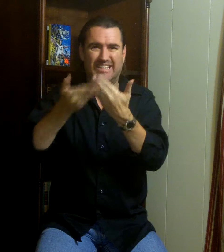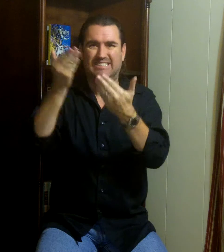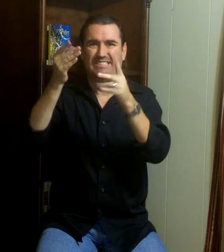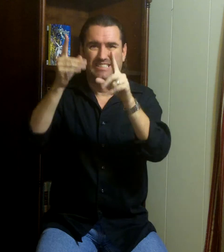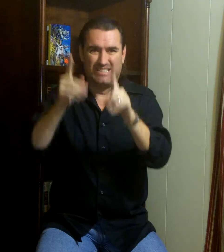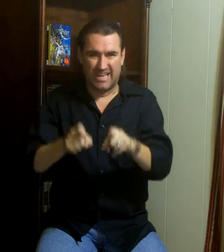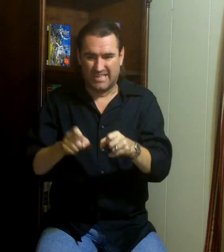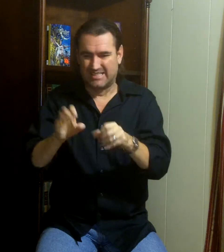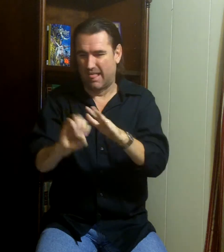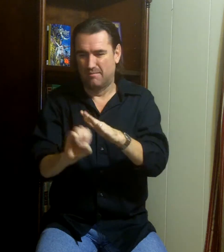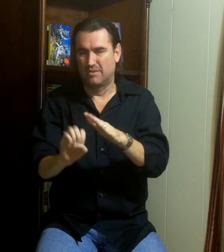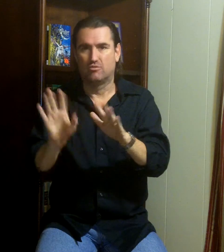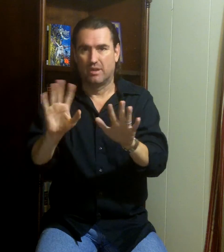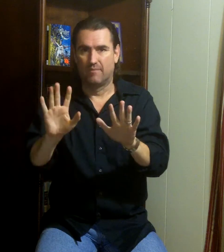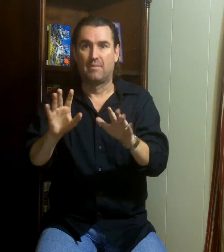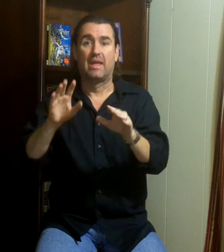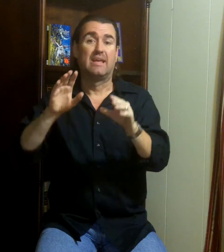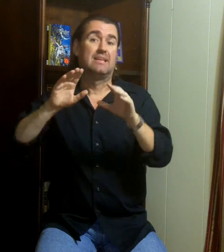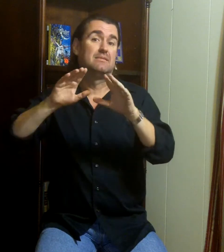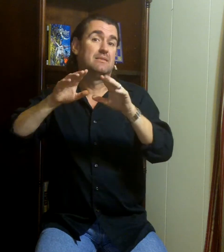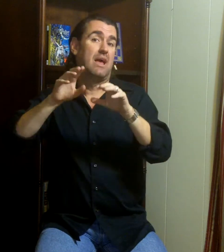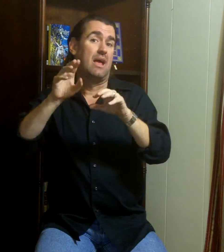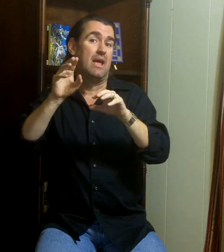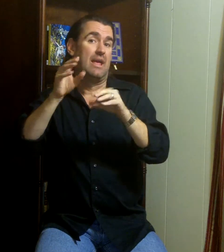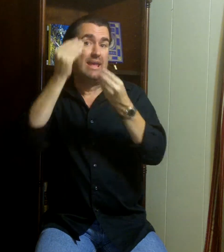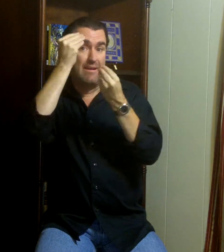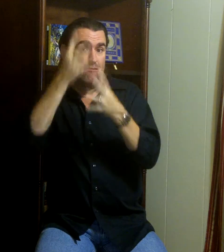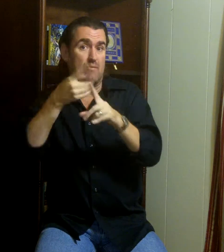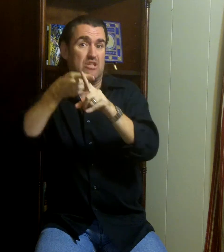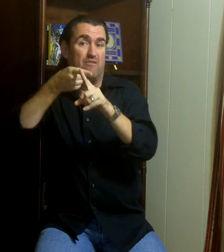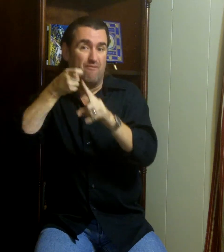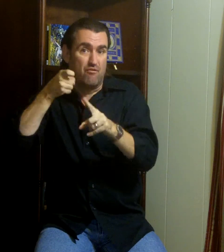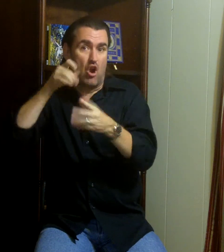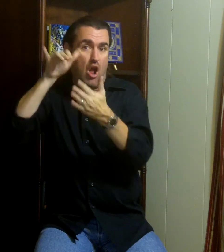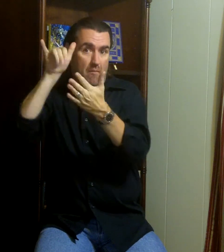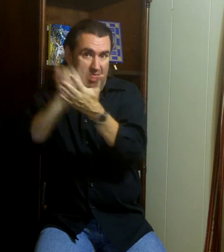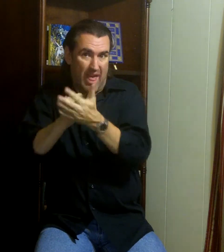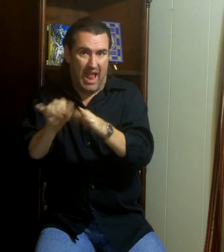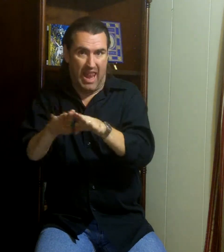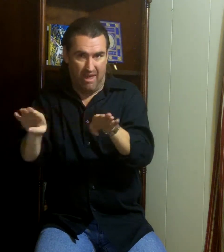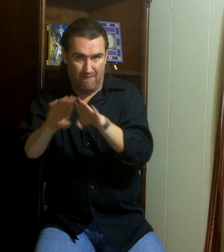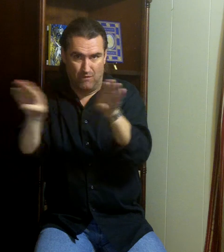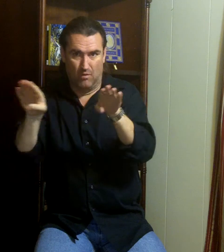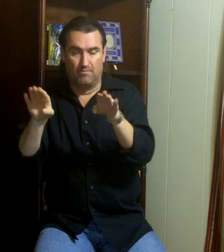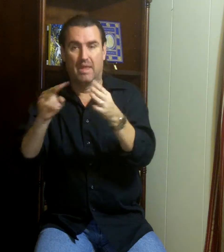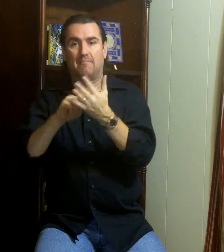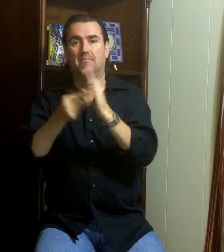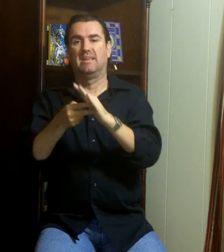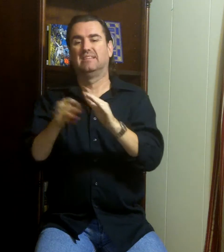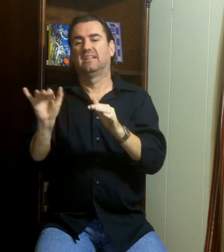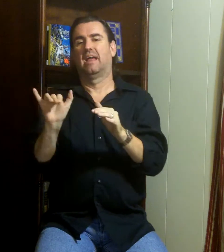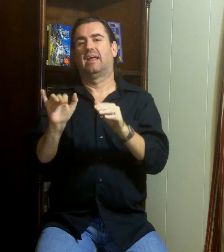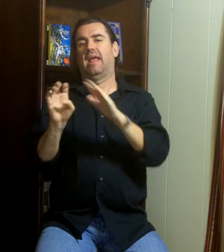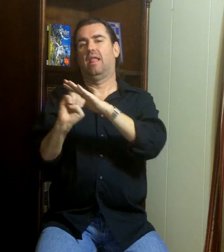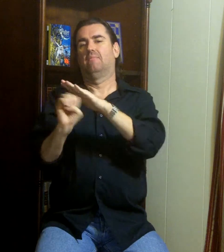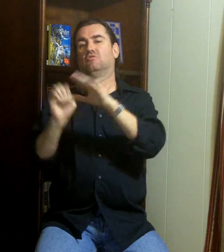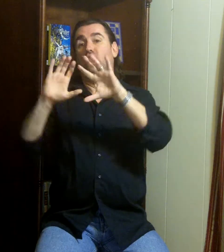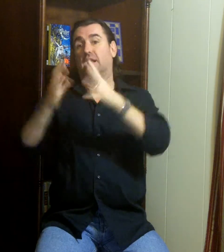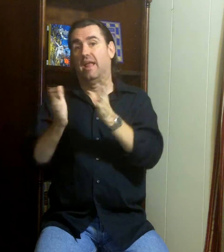and then they'll give you that source material, which you'll be videotaped, and you'll listen to it. It'll be